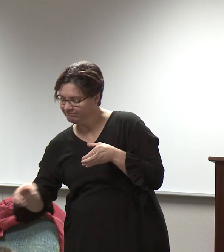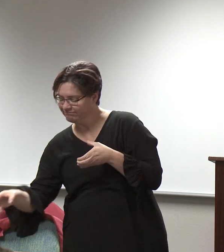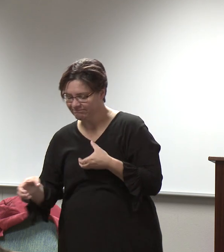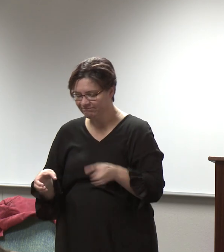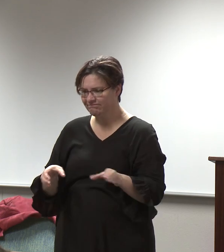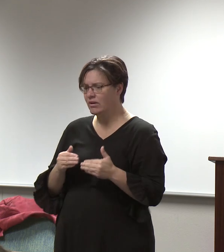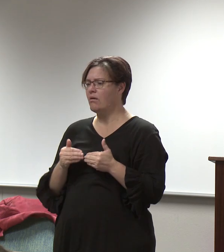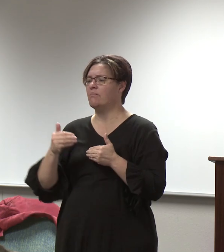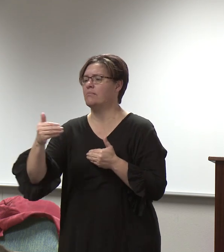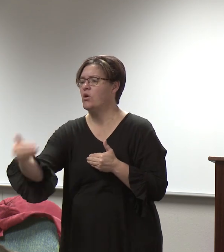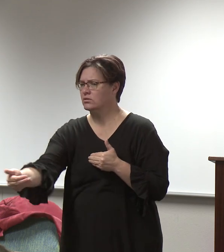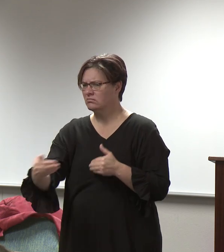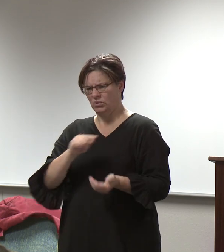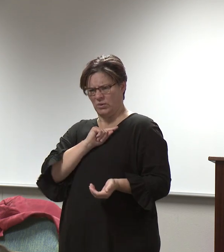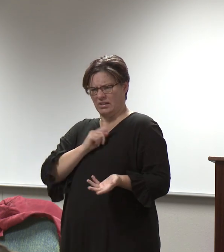Why?